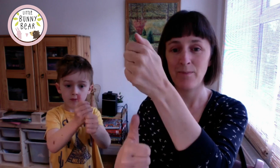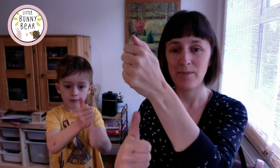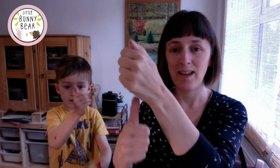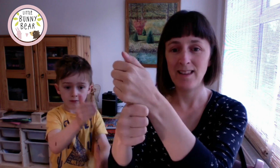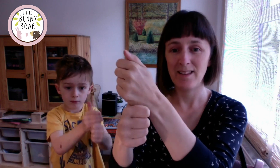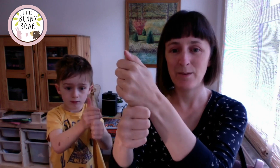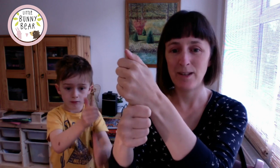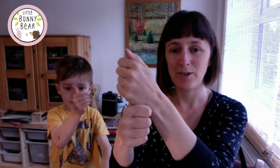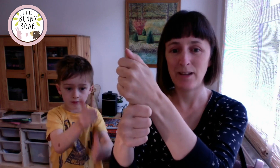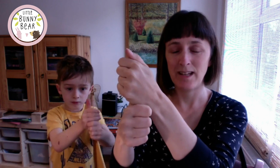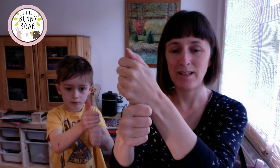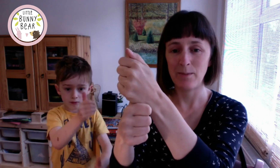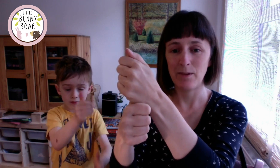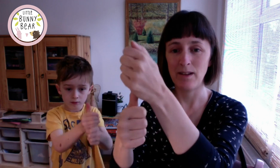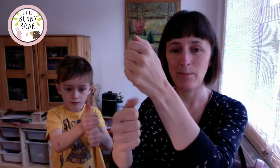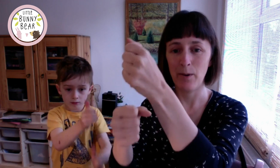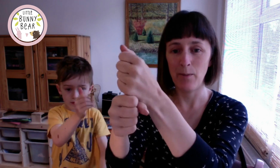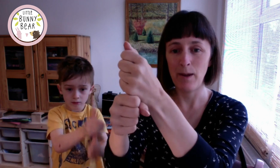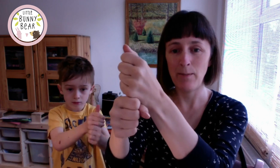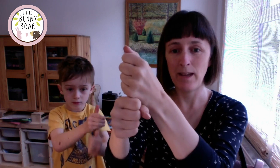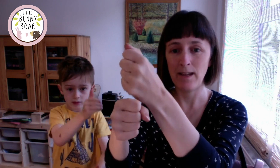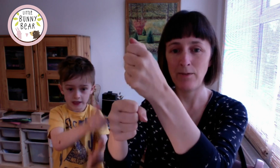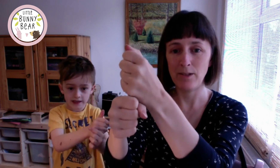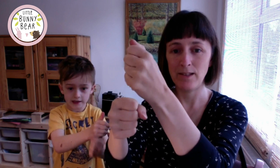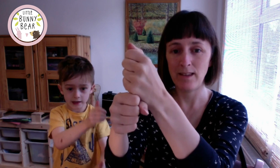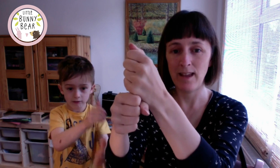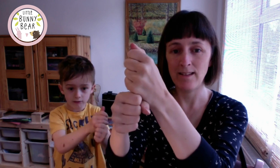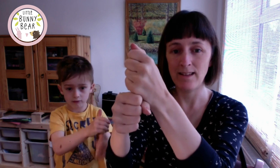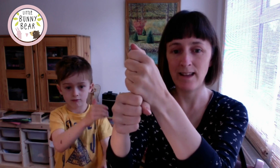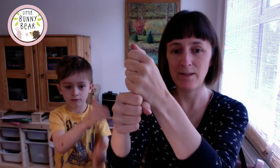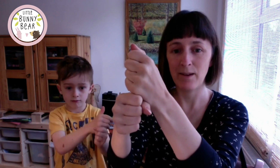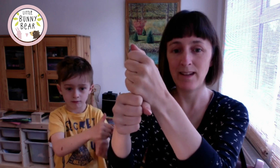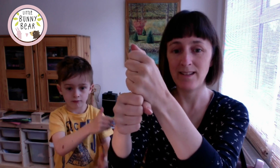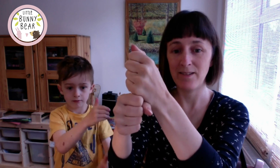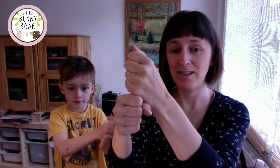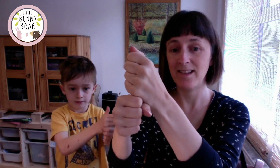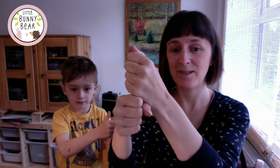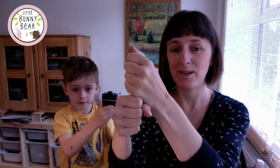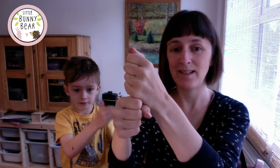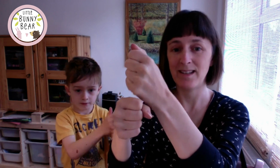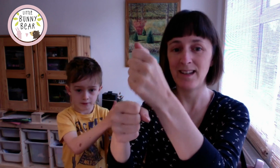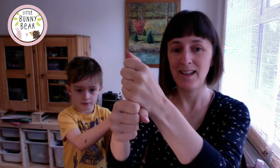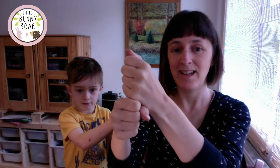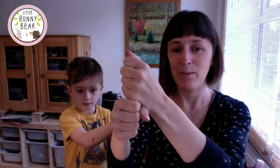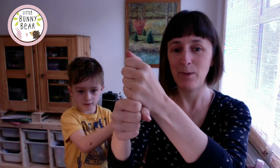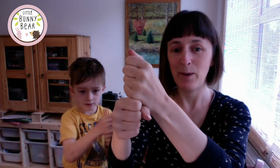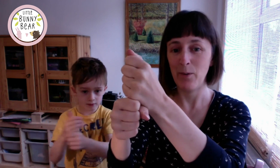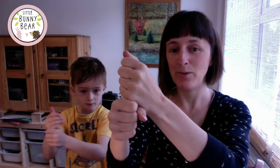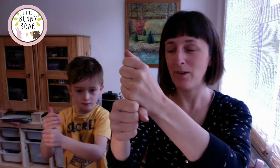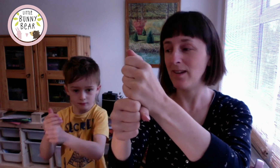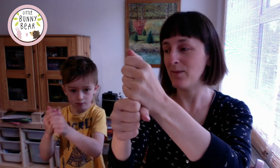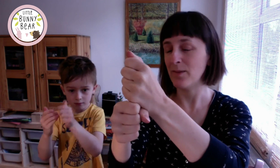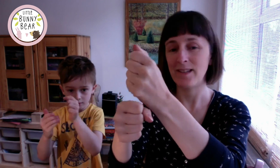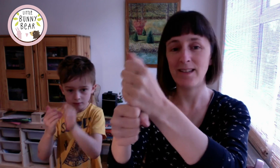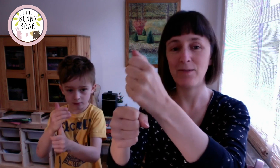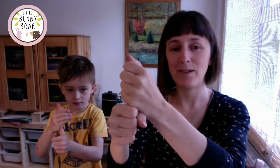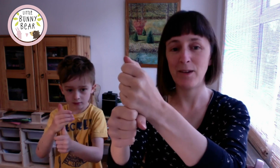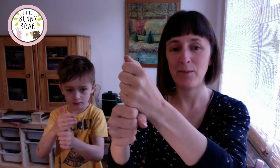I think that's quite tricky, to be honest, but maybe if you did this, that's quite easy. I think that's quite easy. Yeah, but you're a bit older, aren't you? So it's easy for you.